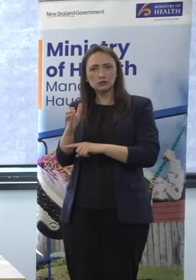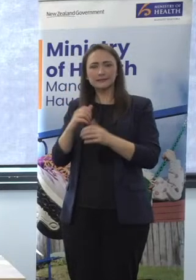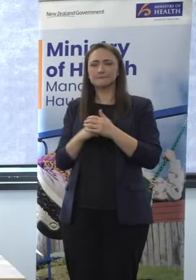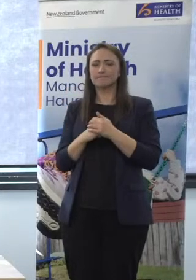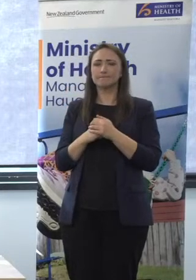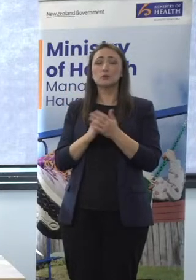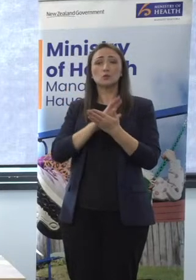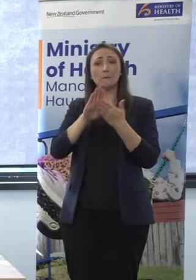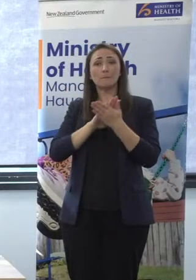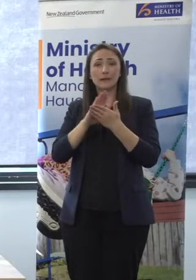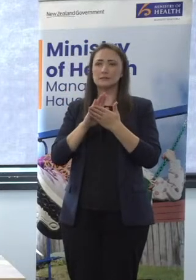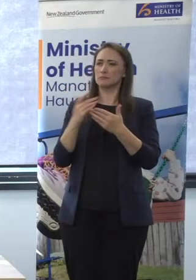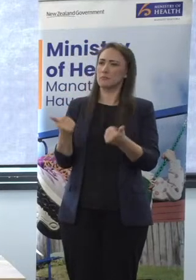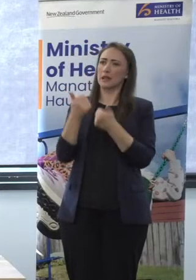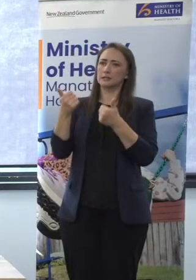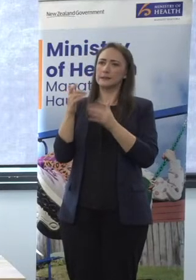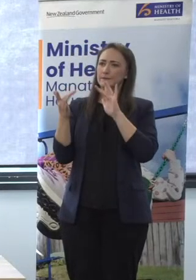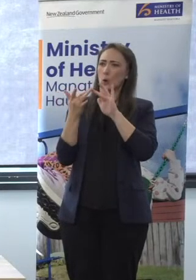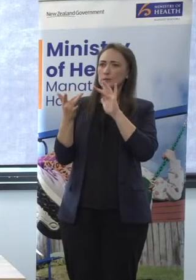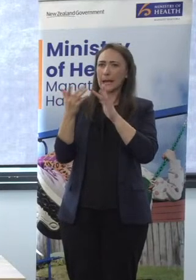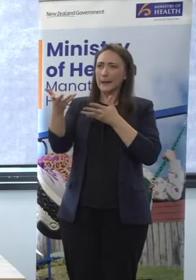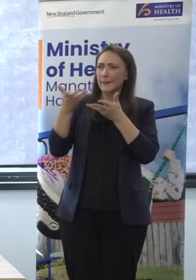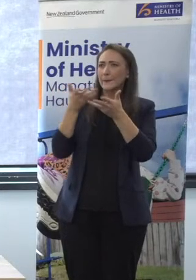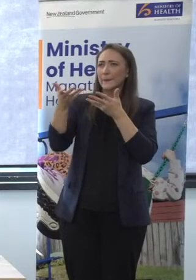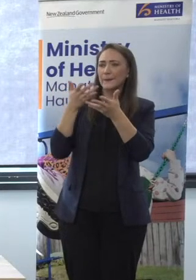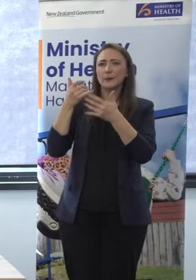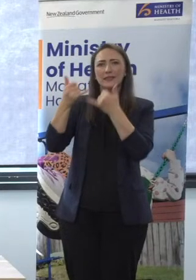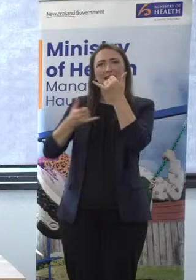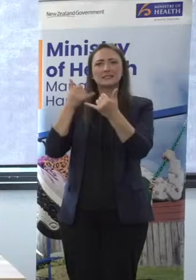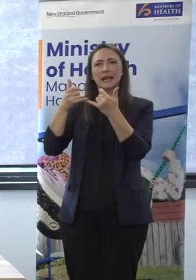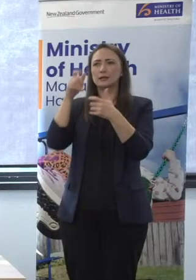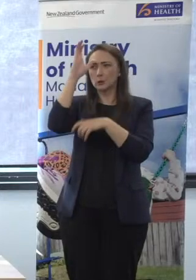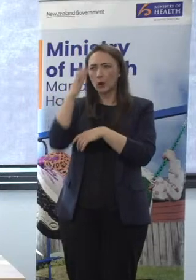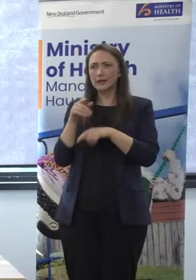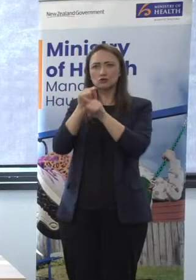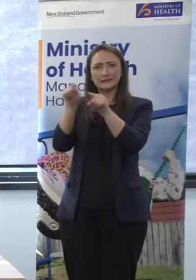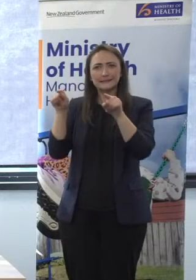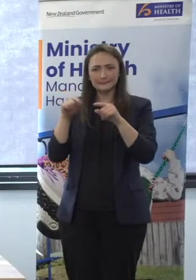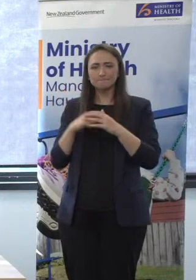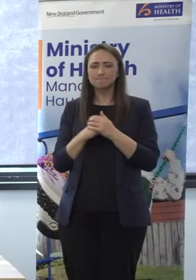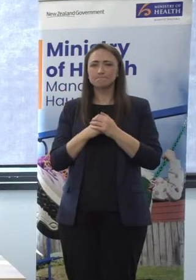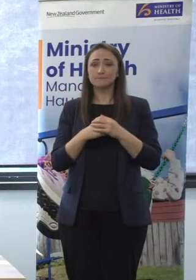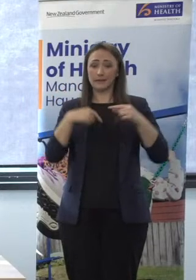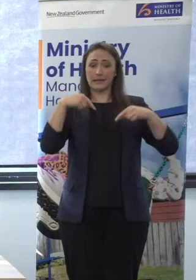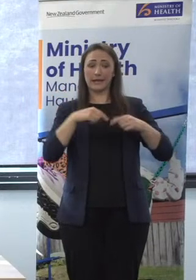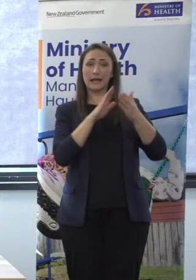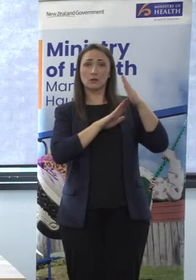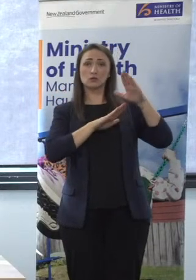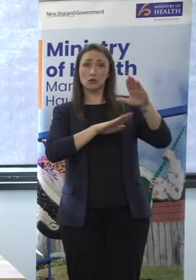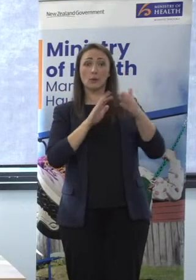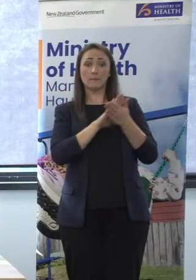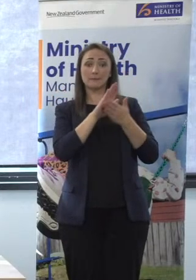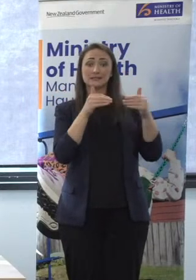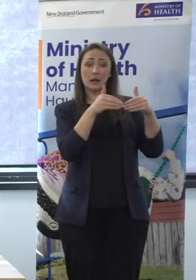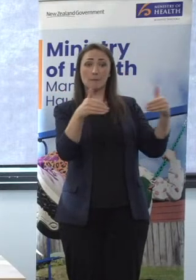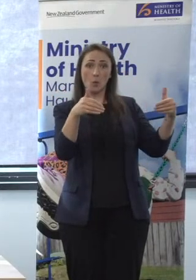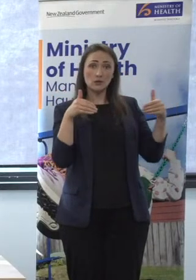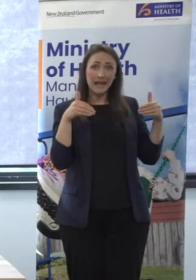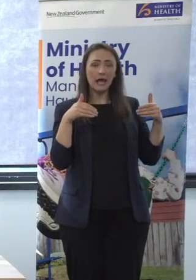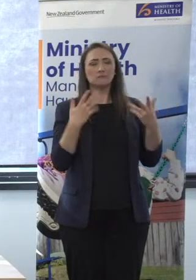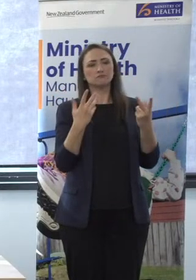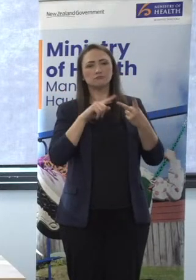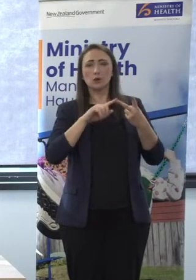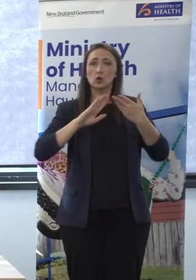data gathered from around the world. And then within Aotearoa, we need visibility at the border, in the community and within